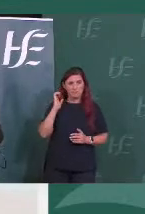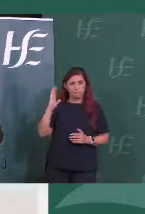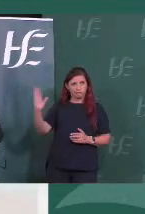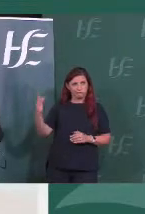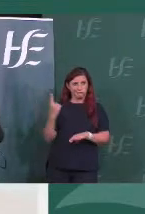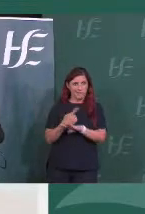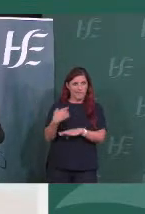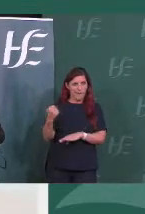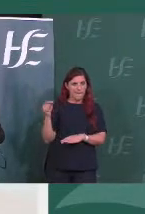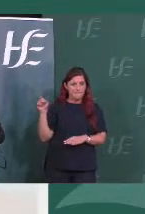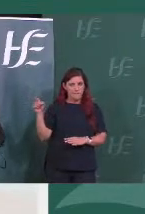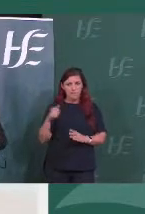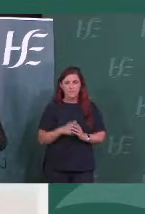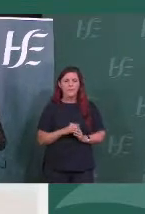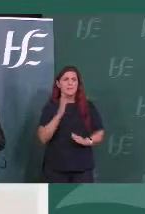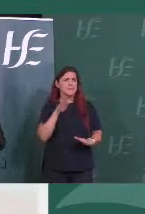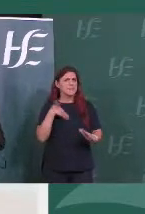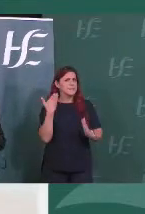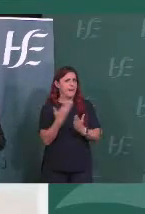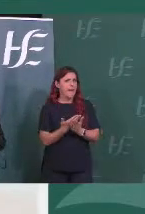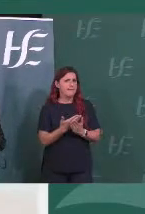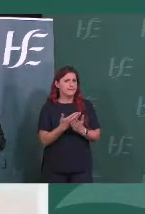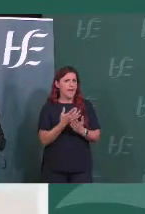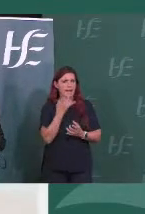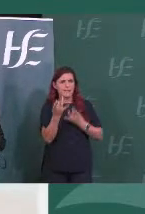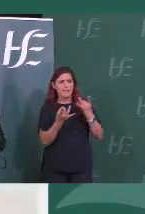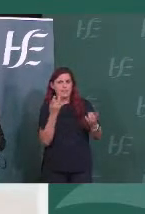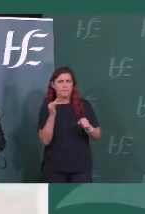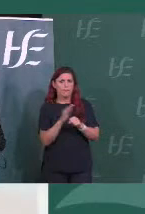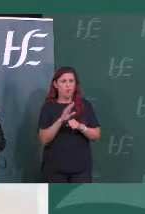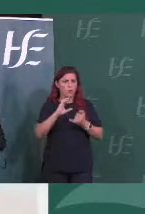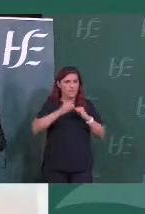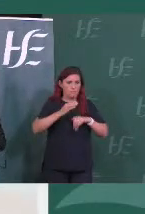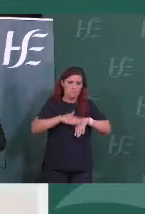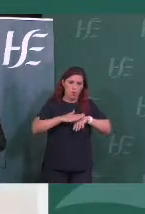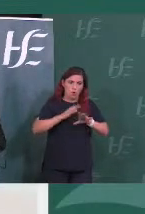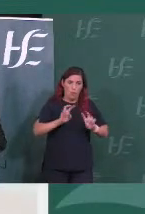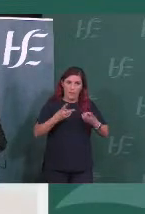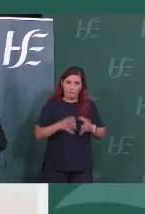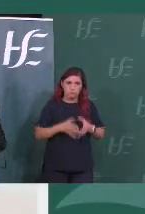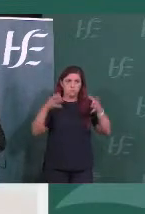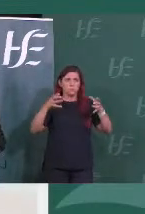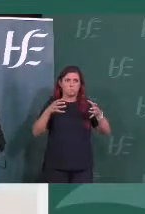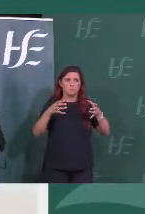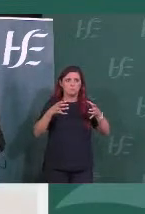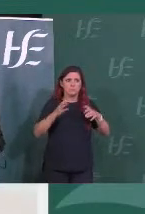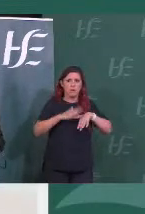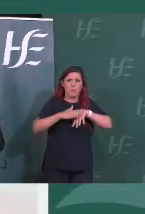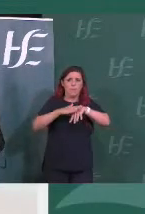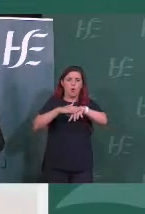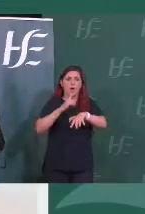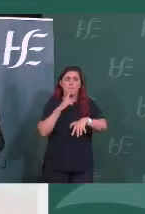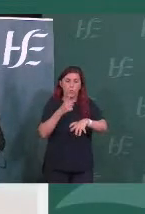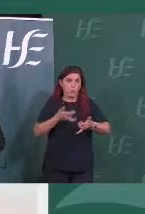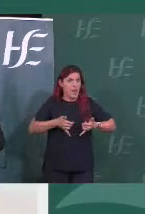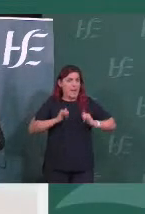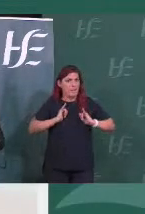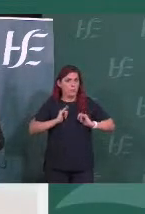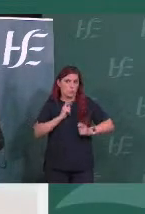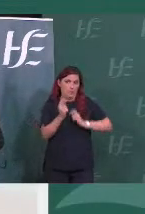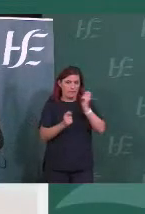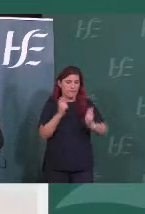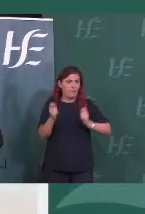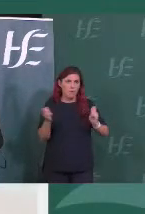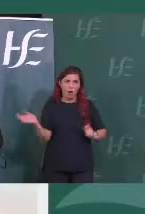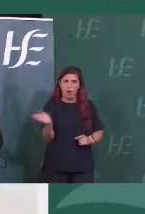there. Demand continues to rise and rising quickly and sharply, but we are meeting all of the demand that's coming at us,